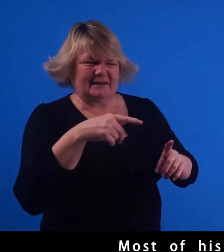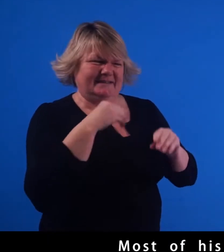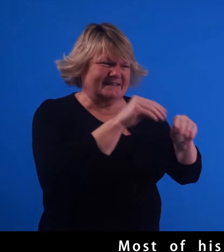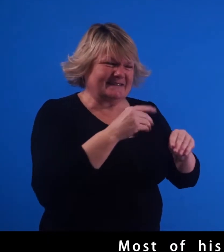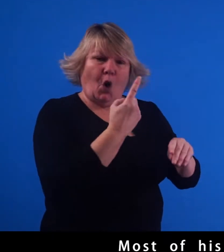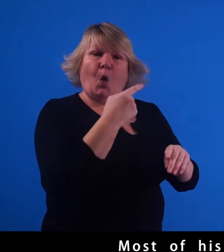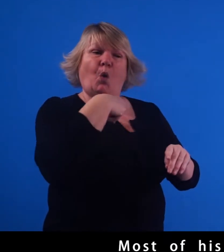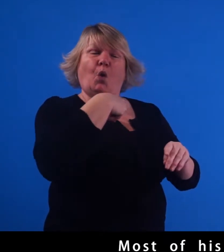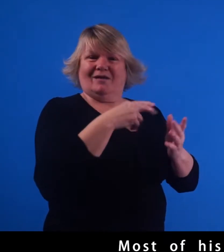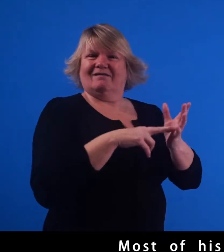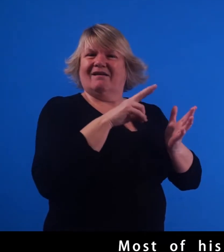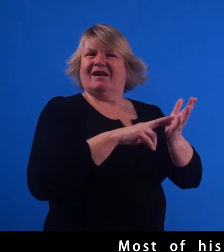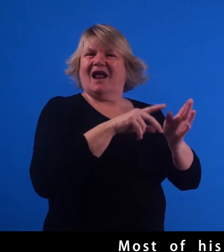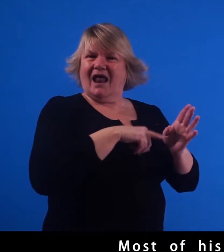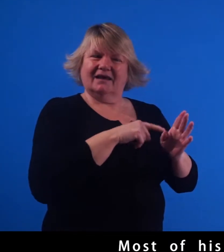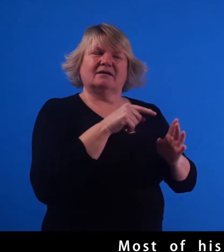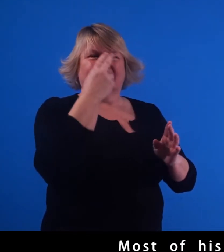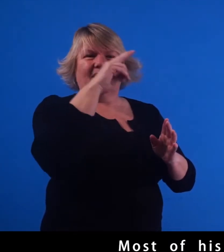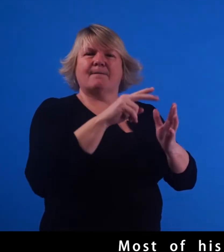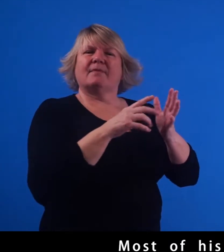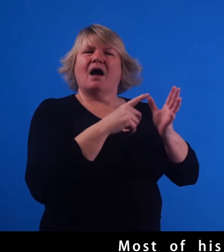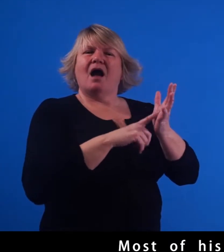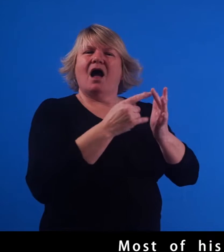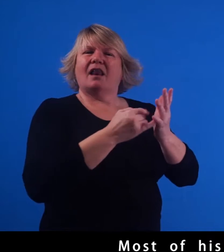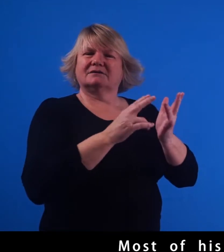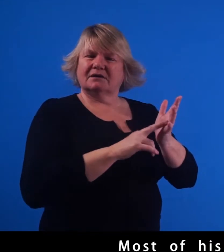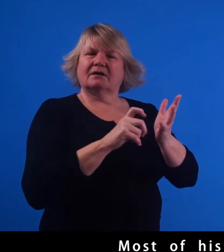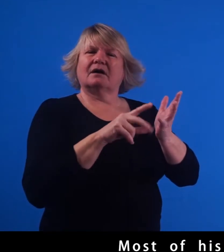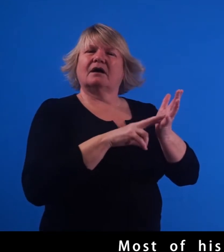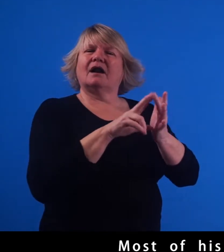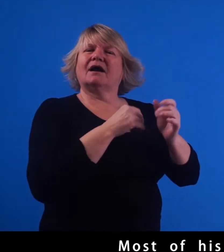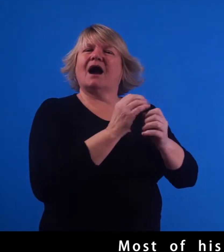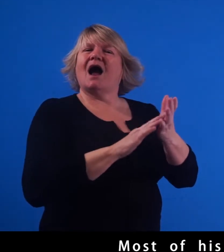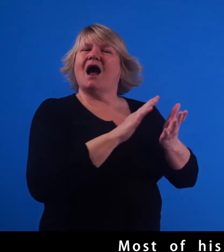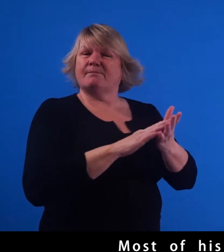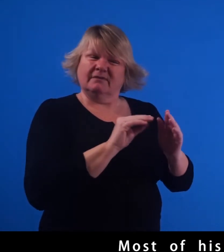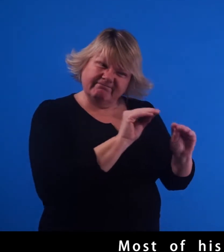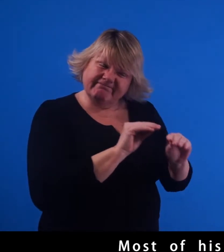Most of his tutoring was done by his nanny, Alison Cunningham.